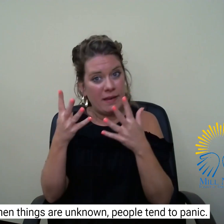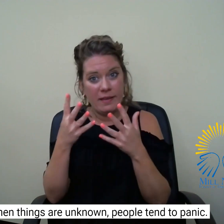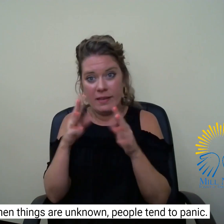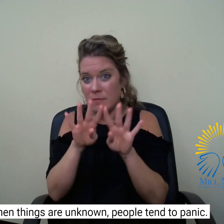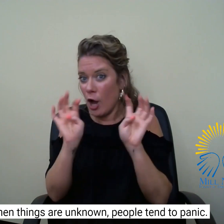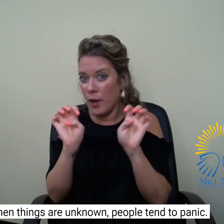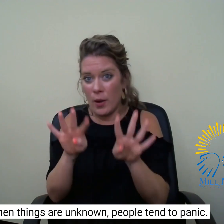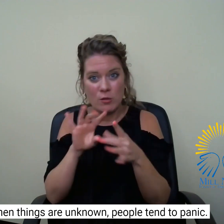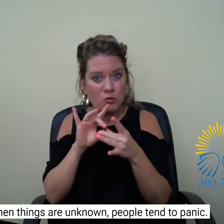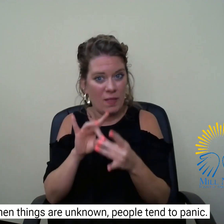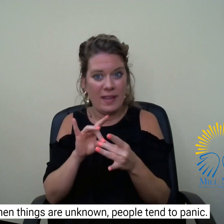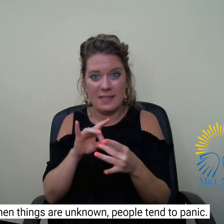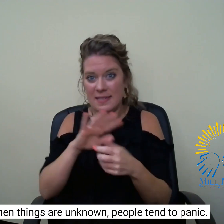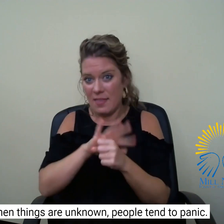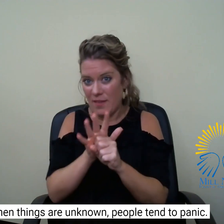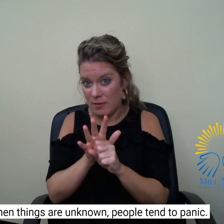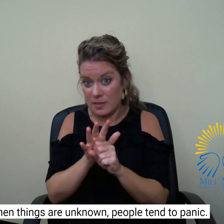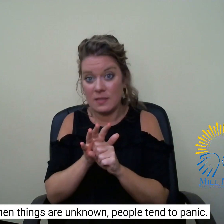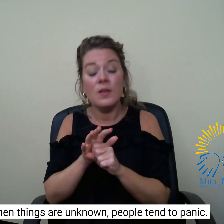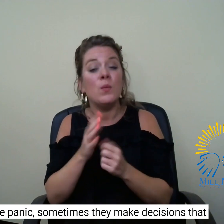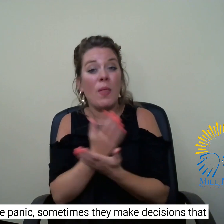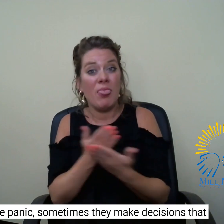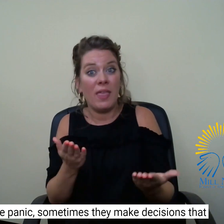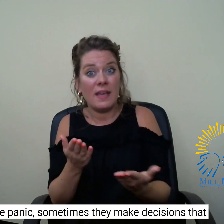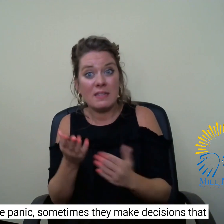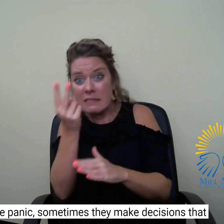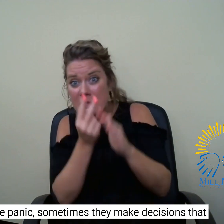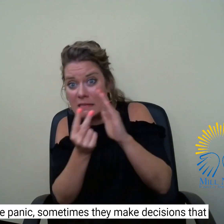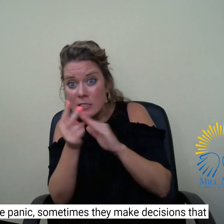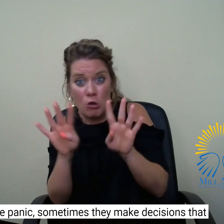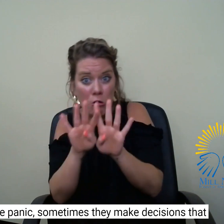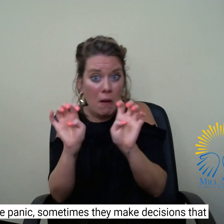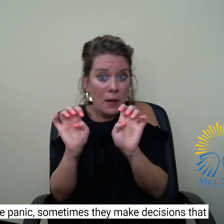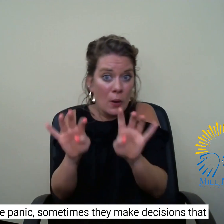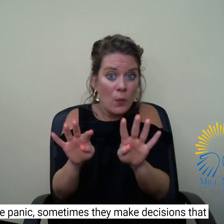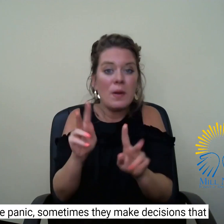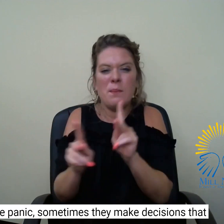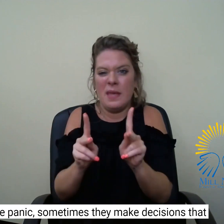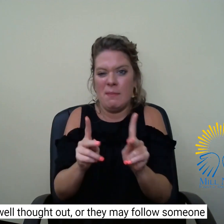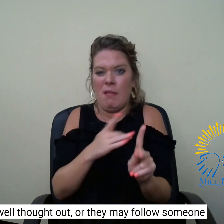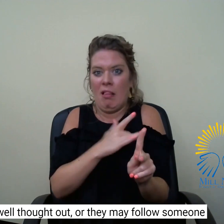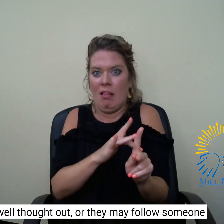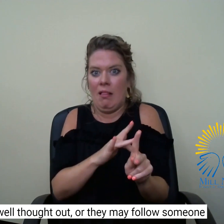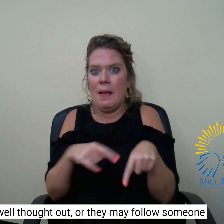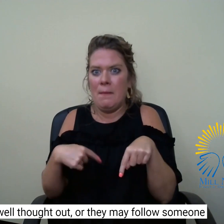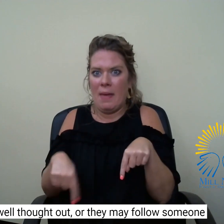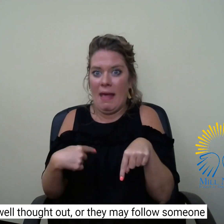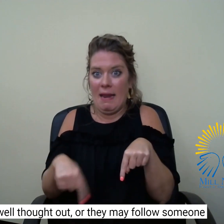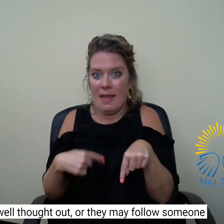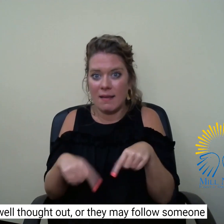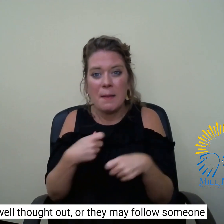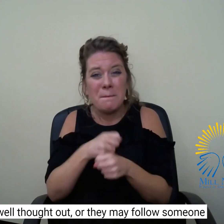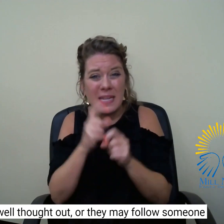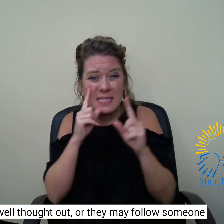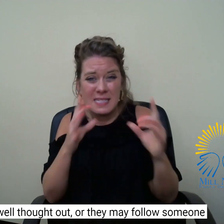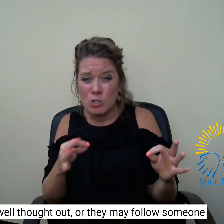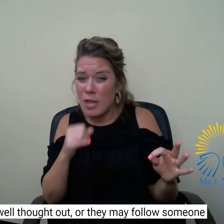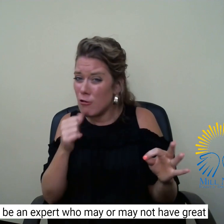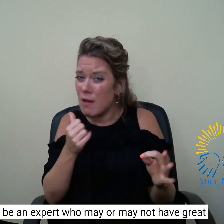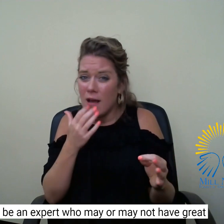things are unknown, people tend to panic. And when people panic, sometimes they make decisions that are not always well thought out, or they may follow someone they consider